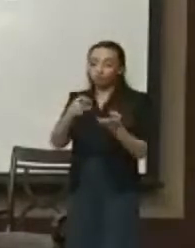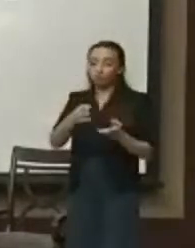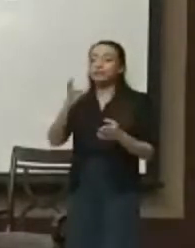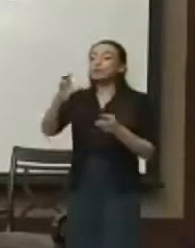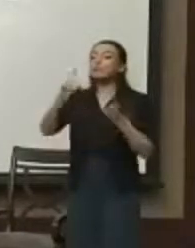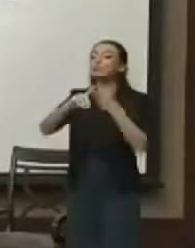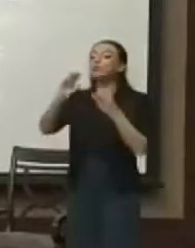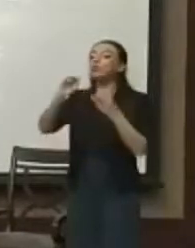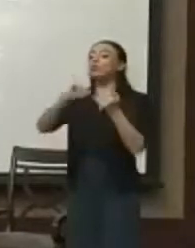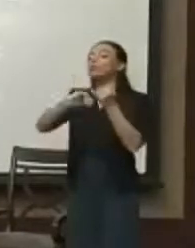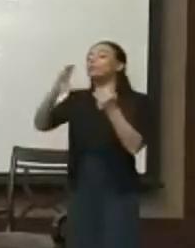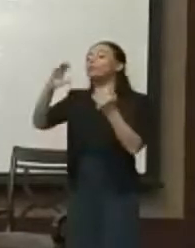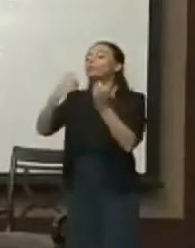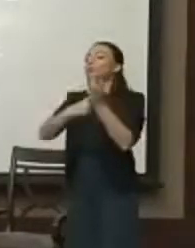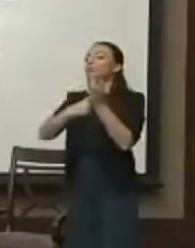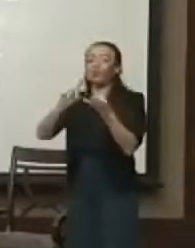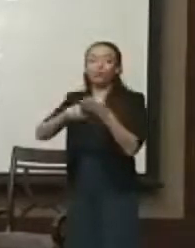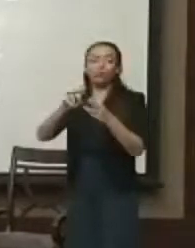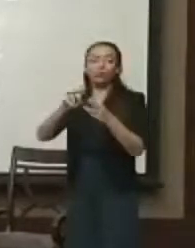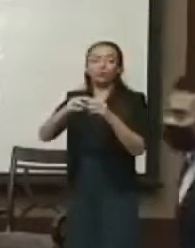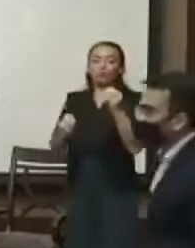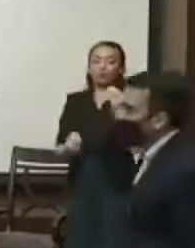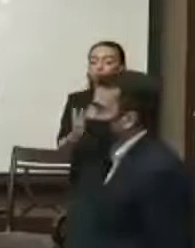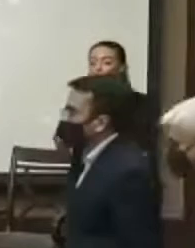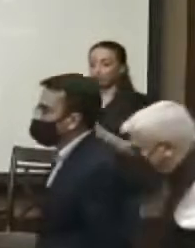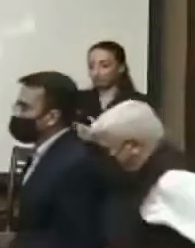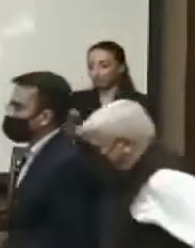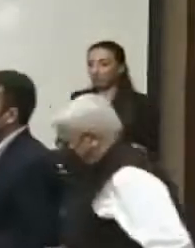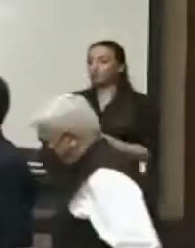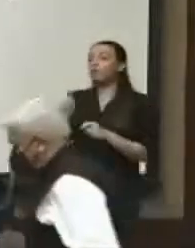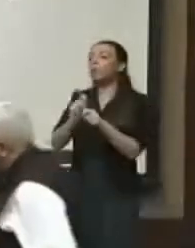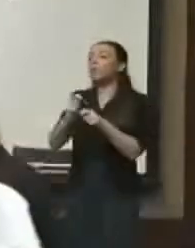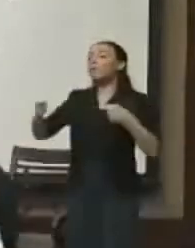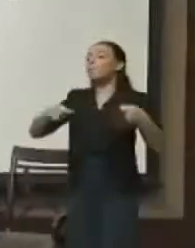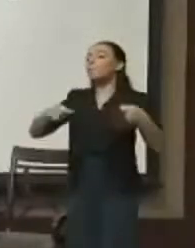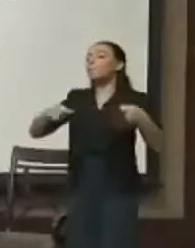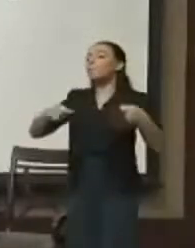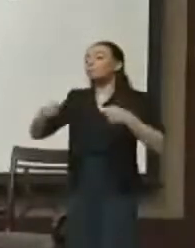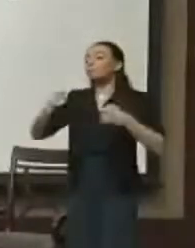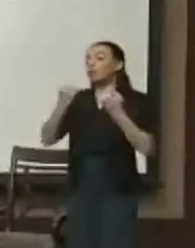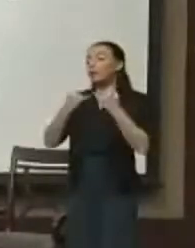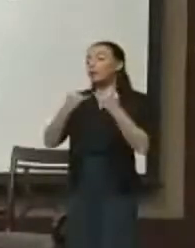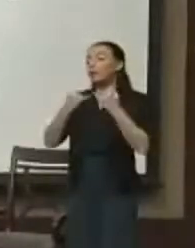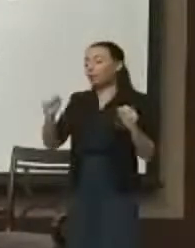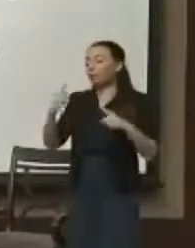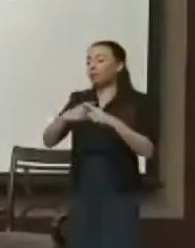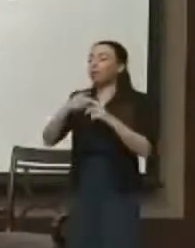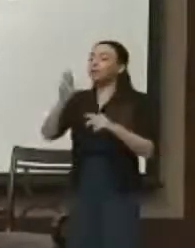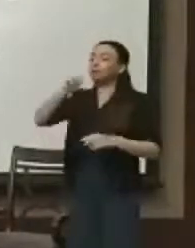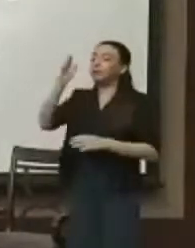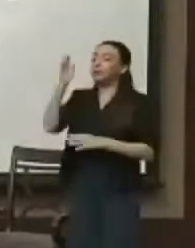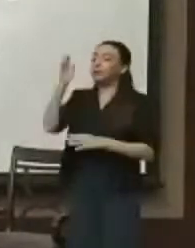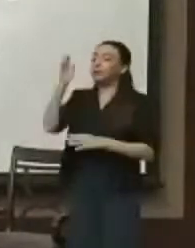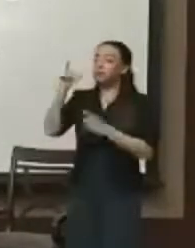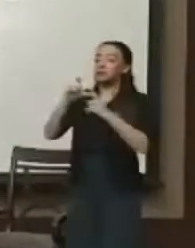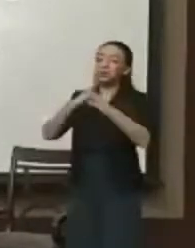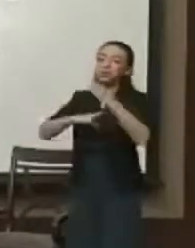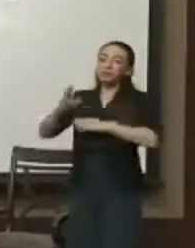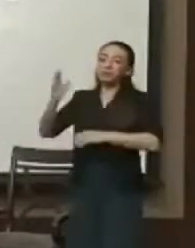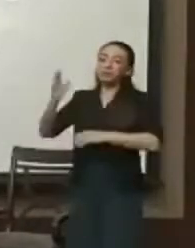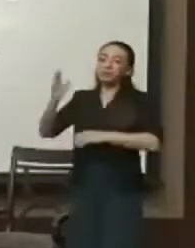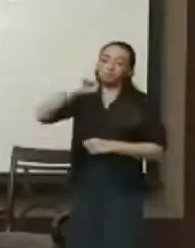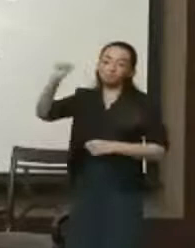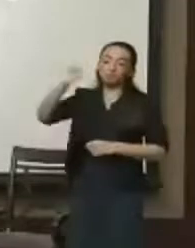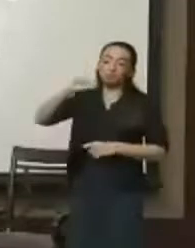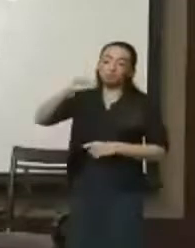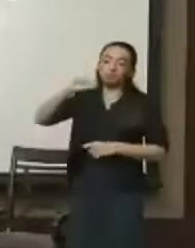SCORE Foundation. George Abraham is a social entrepreneur, inspirational speaker, and a disability rights activist. He